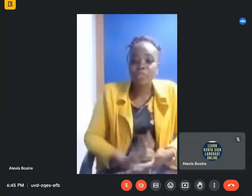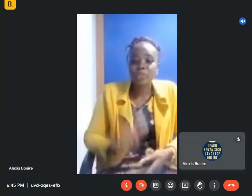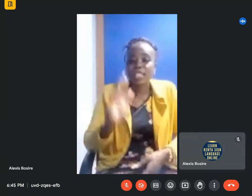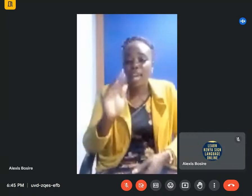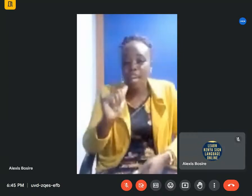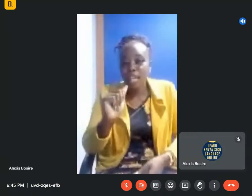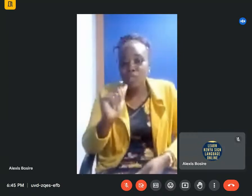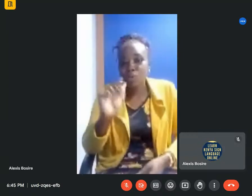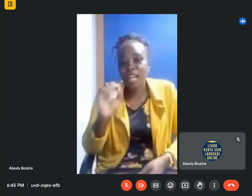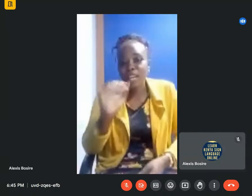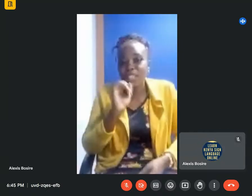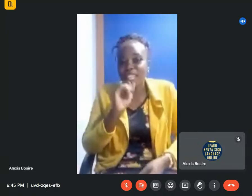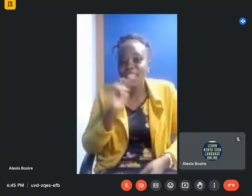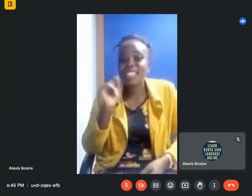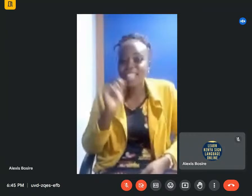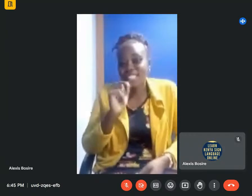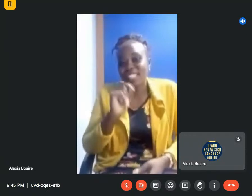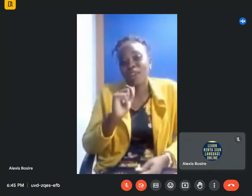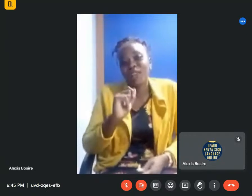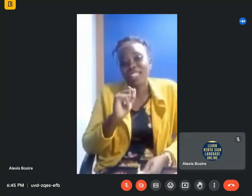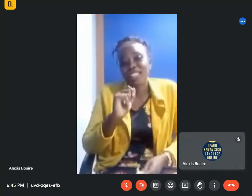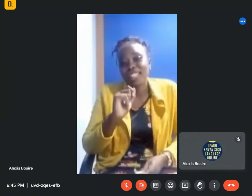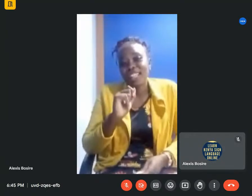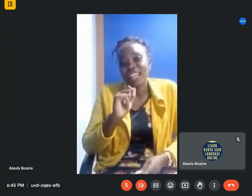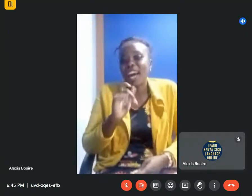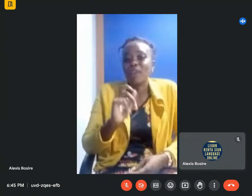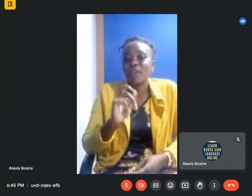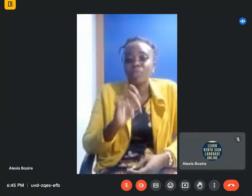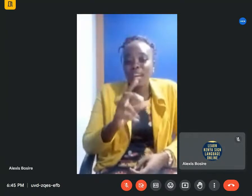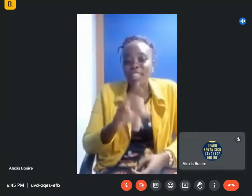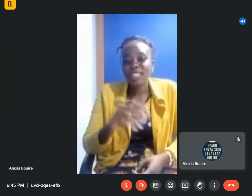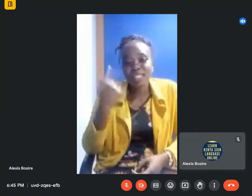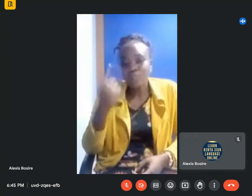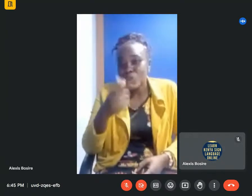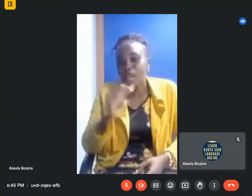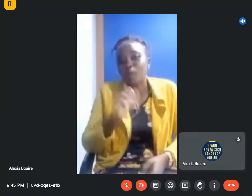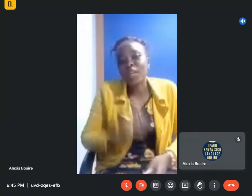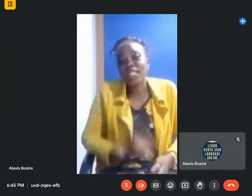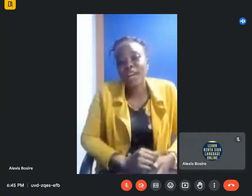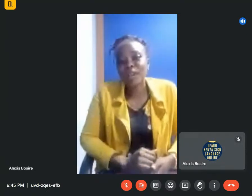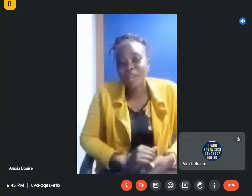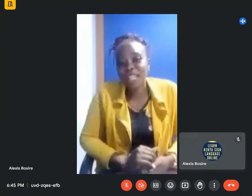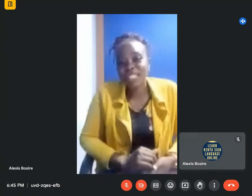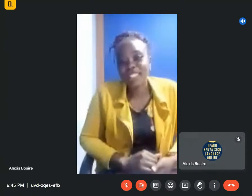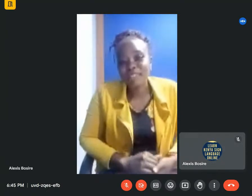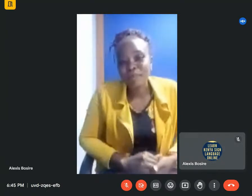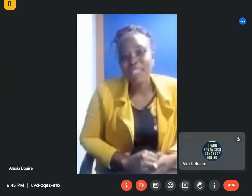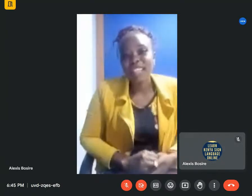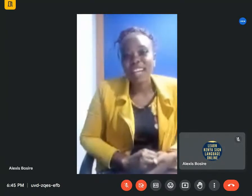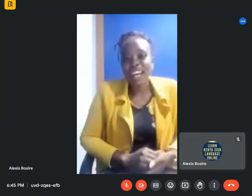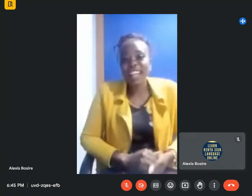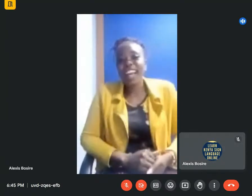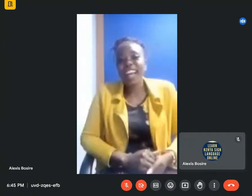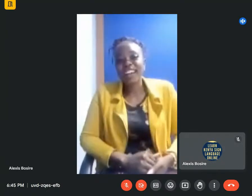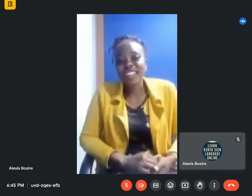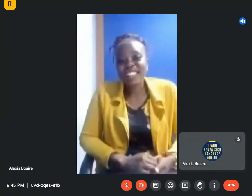alphabet A to Z within 10 seconds. Yeah, with practice, utakuwa sawa, imagine. Any other